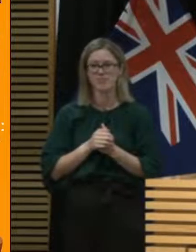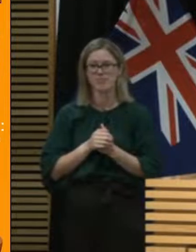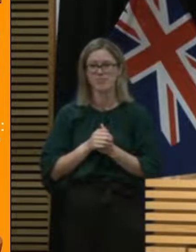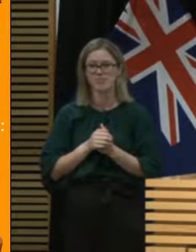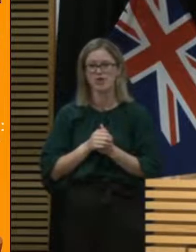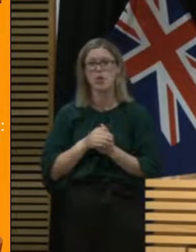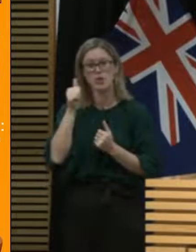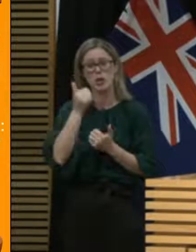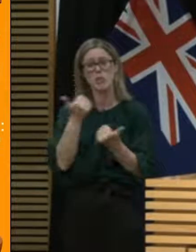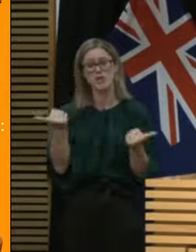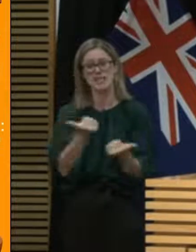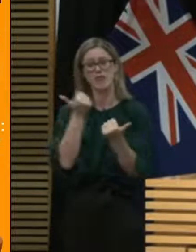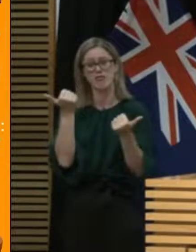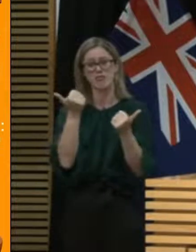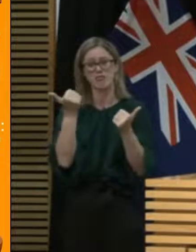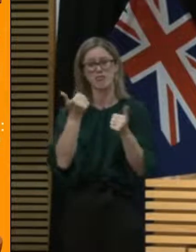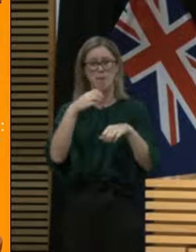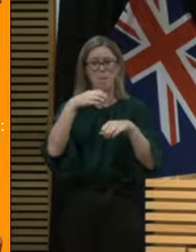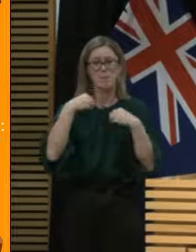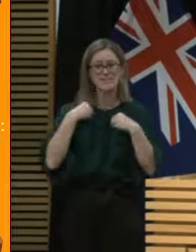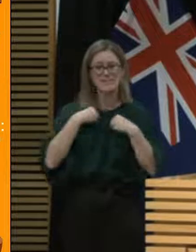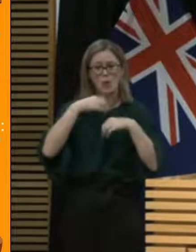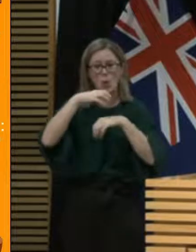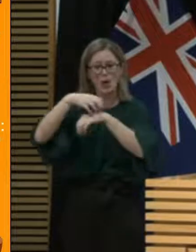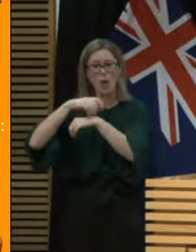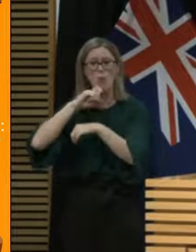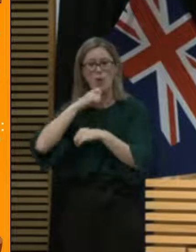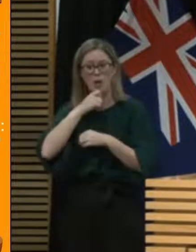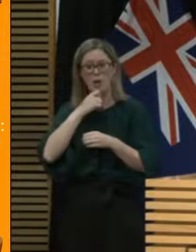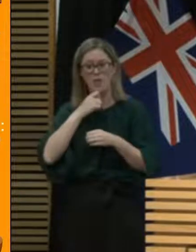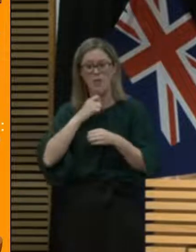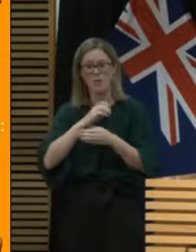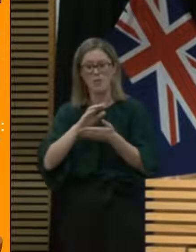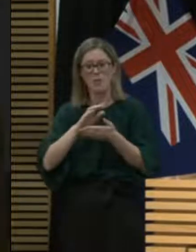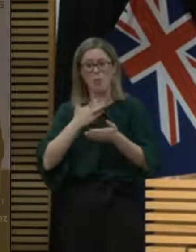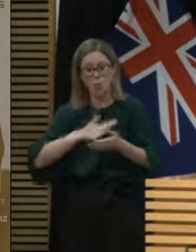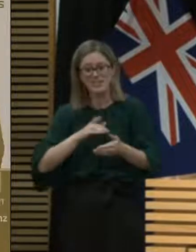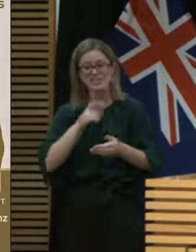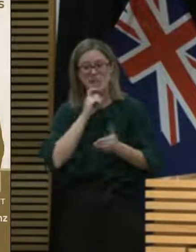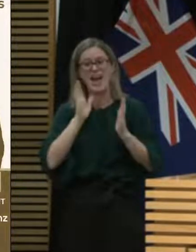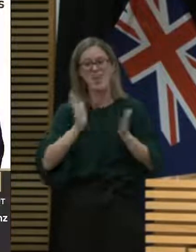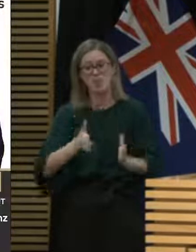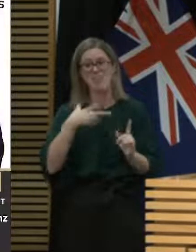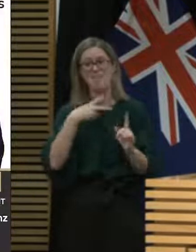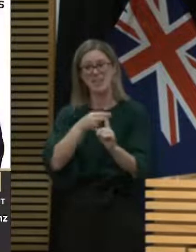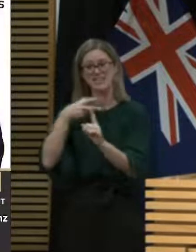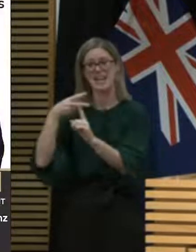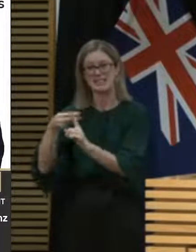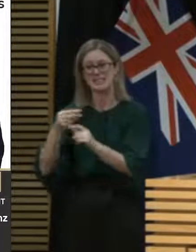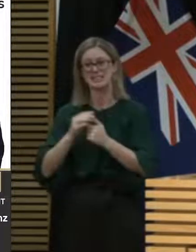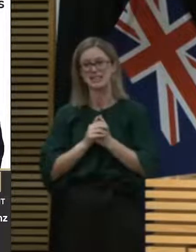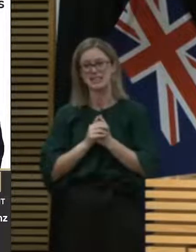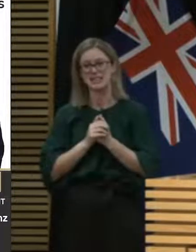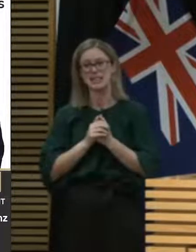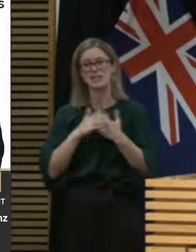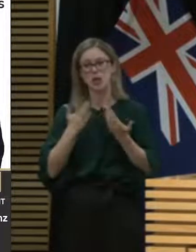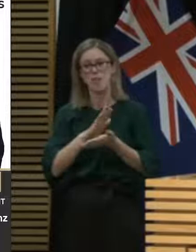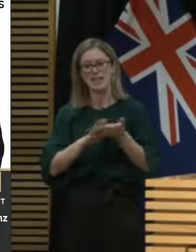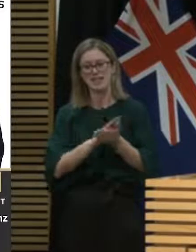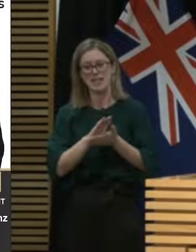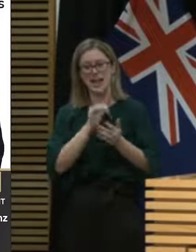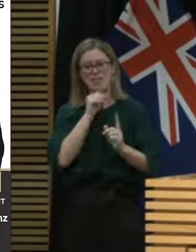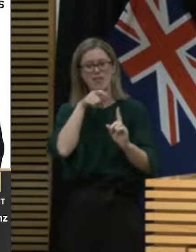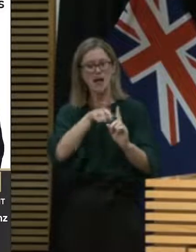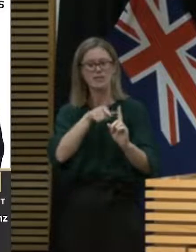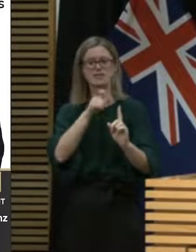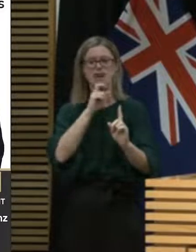to require vaccination for work in their businesses. This law change will require a minimum of 4 weeks paid notice for